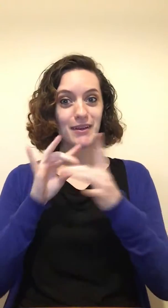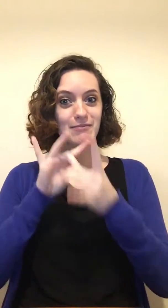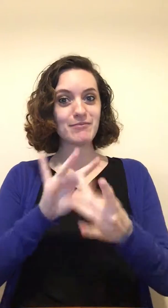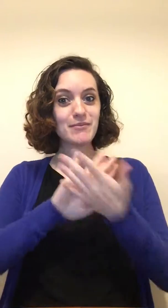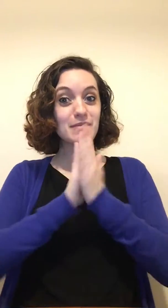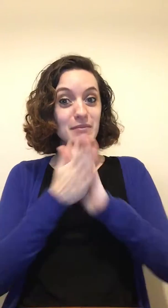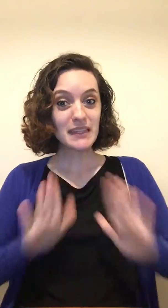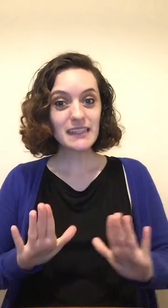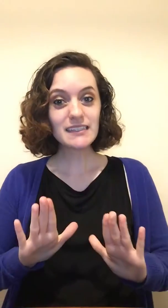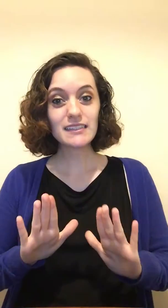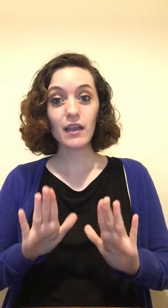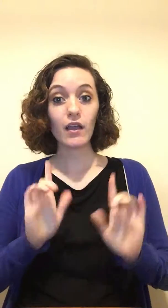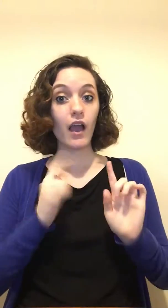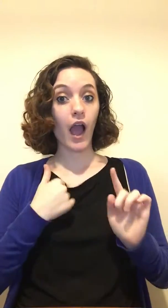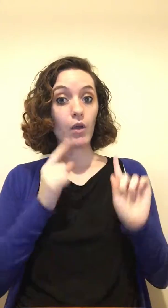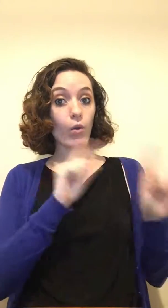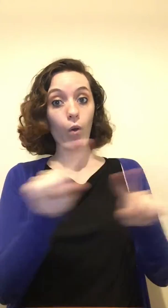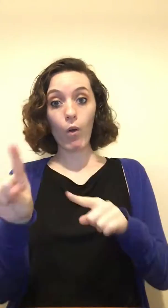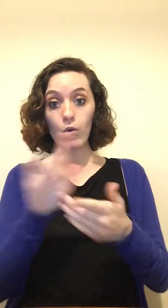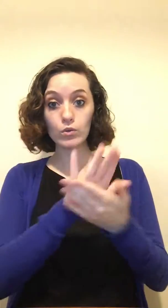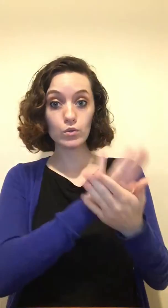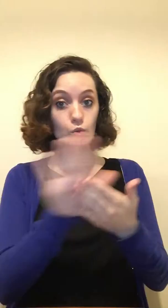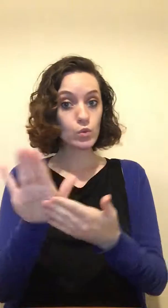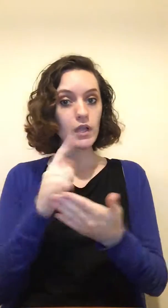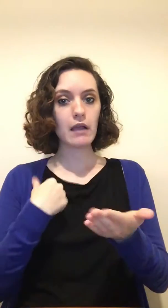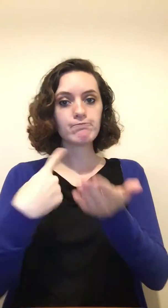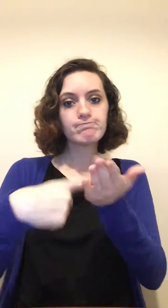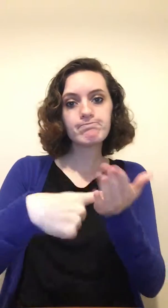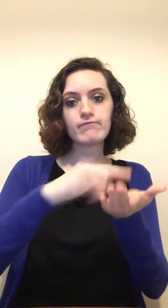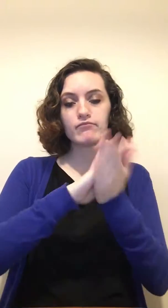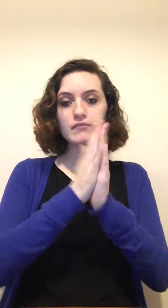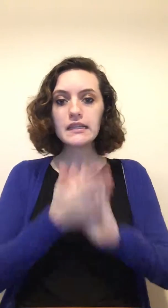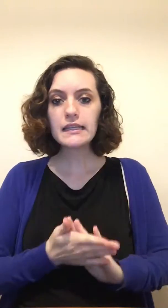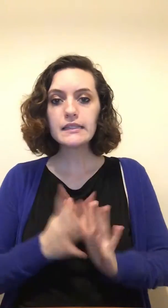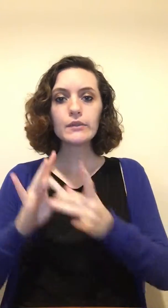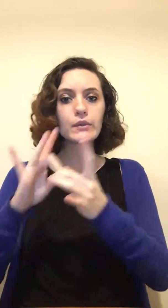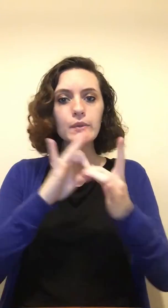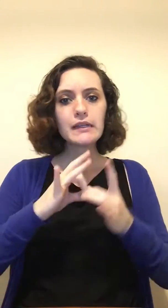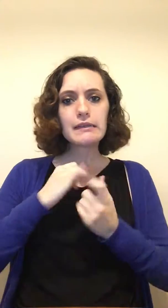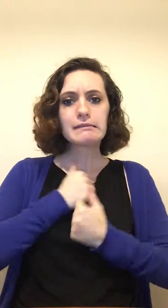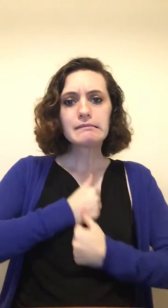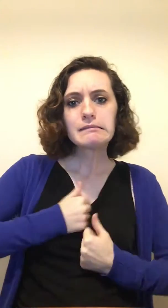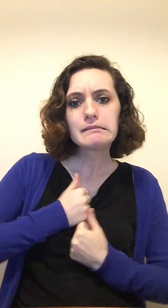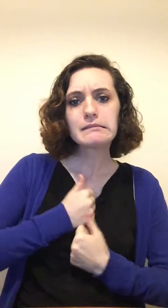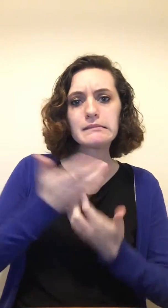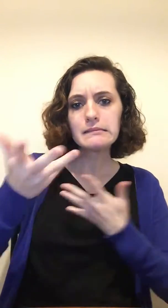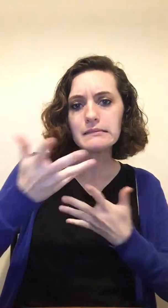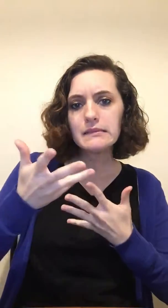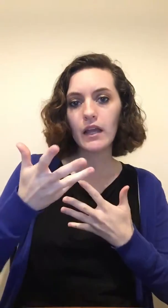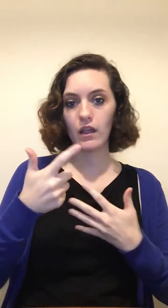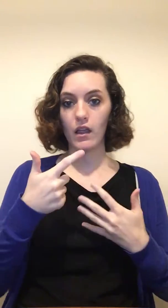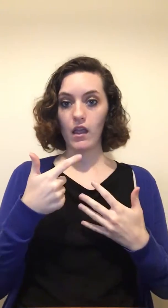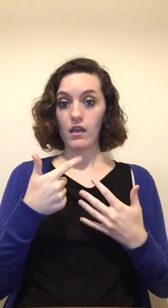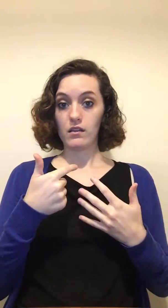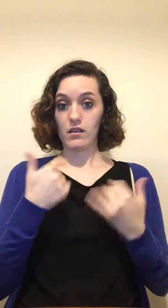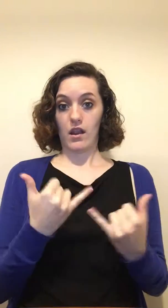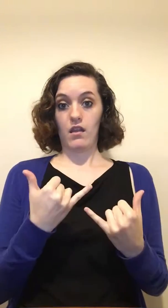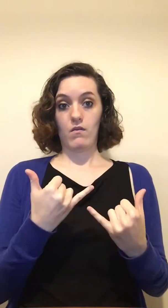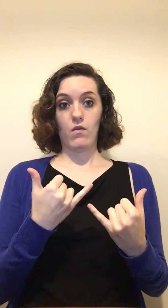I go to schools, I talk about peace, unity, reconciliation, and what has actually made me so happy